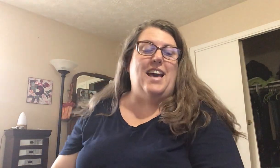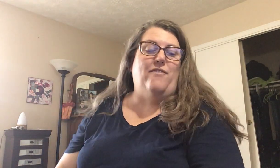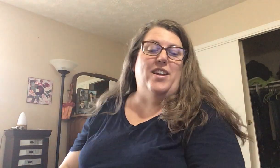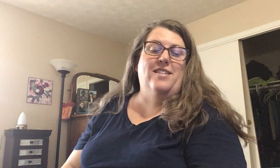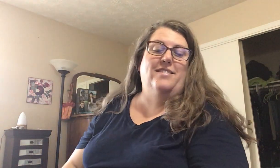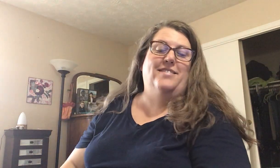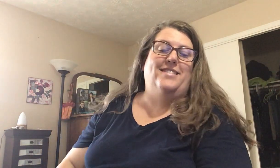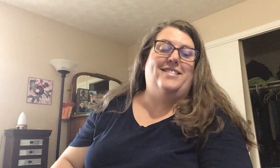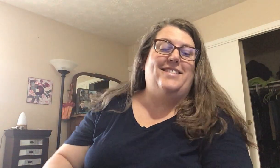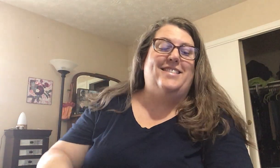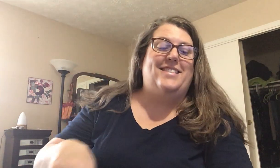7.